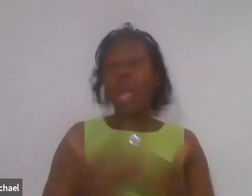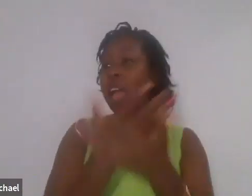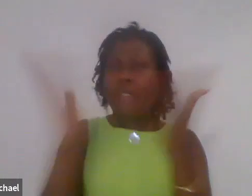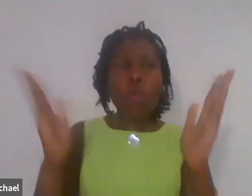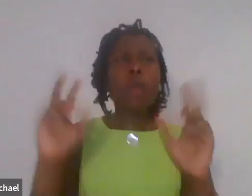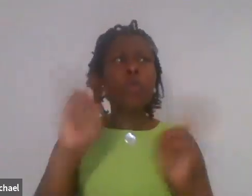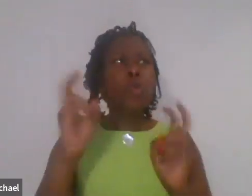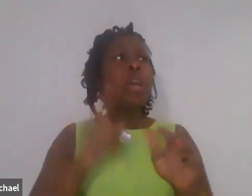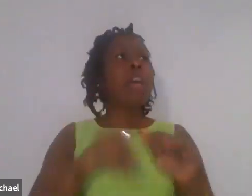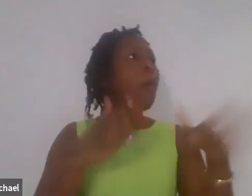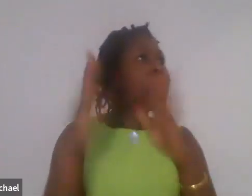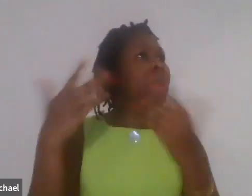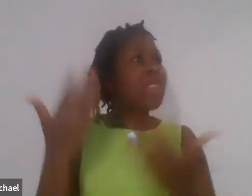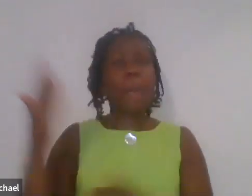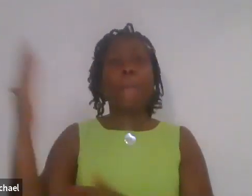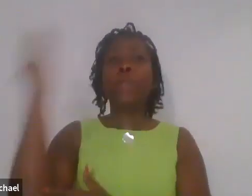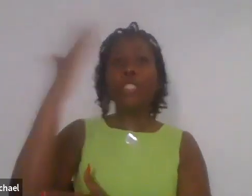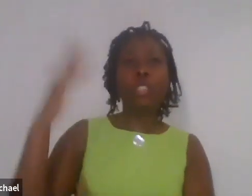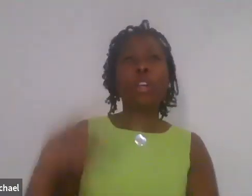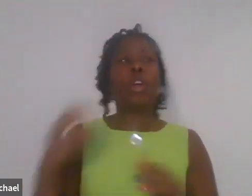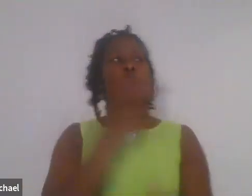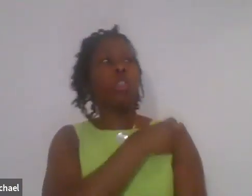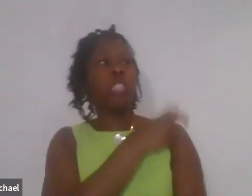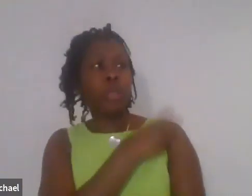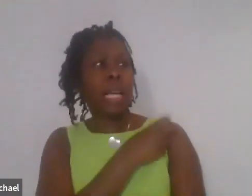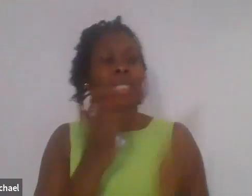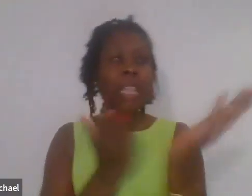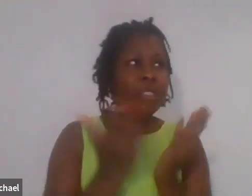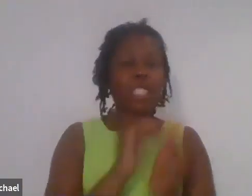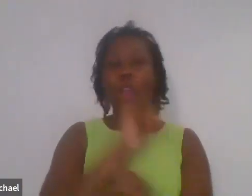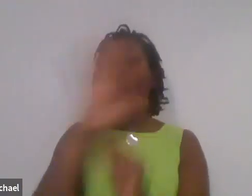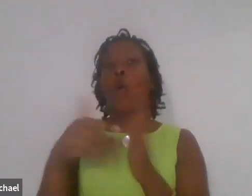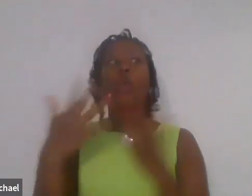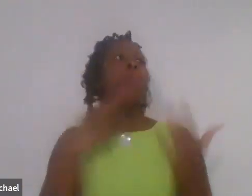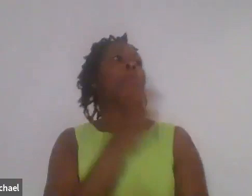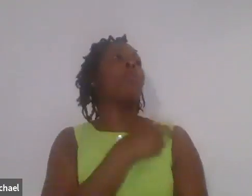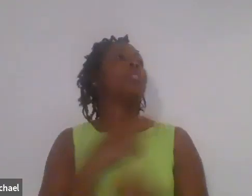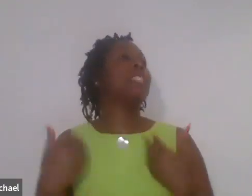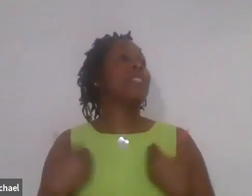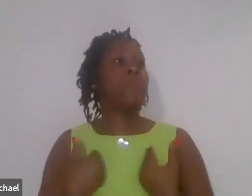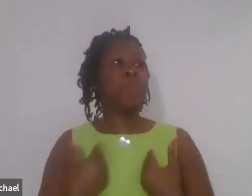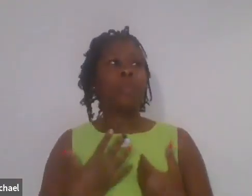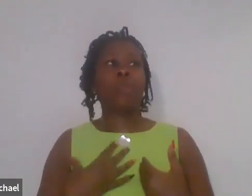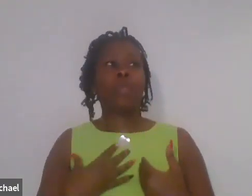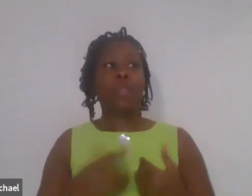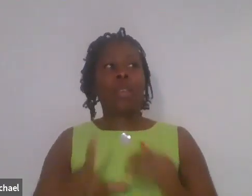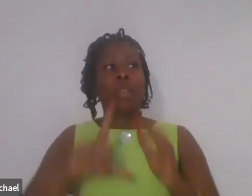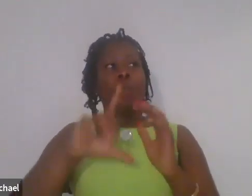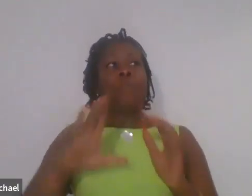an advocate. I've done presentation, I've done consultancy. People could